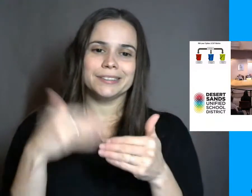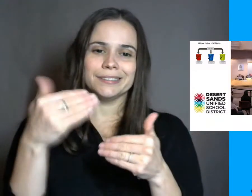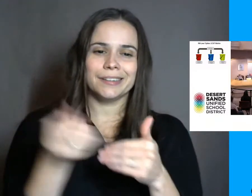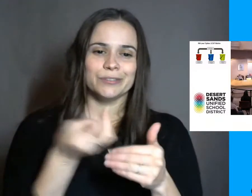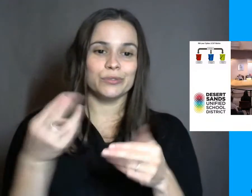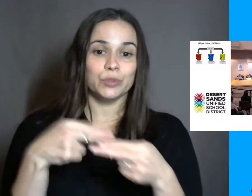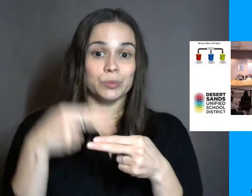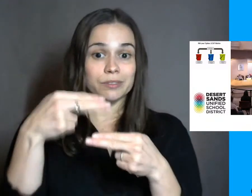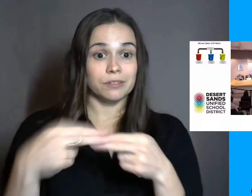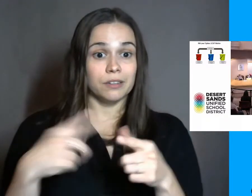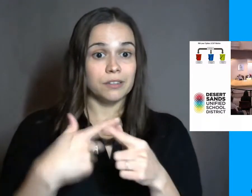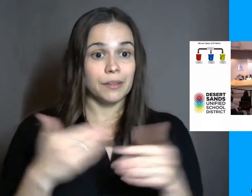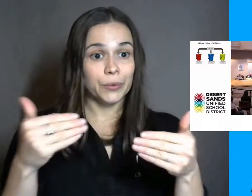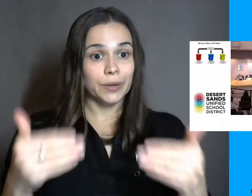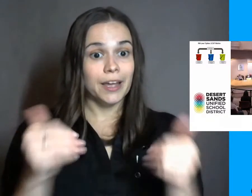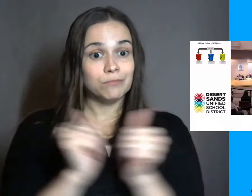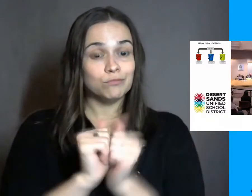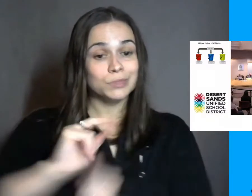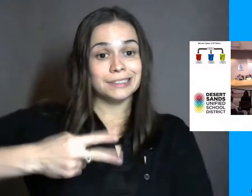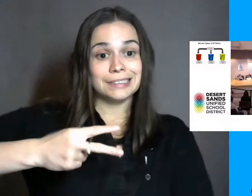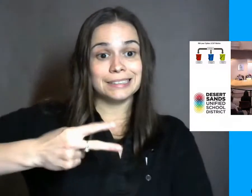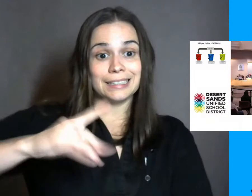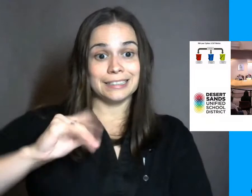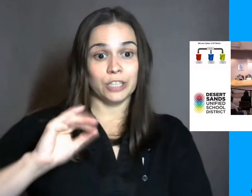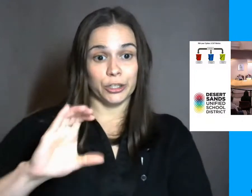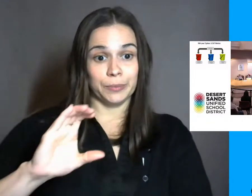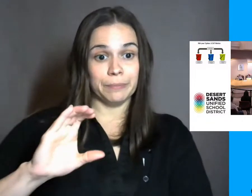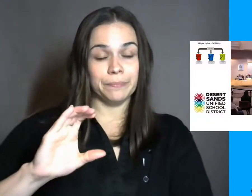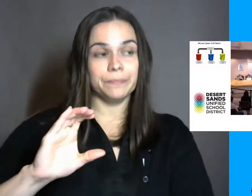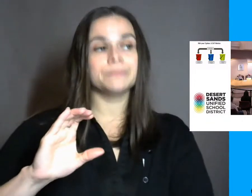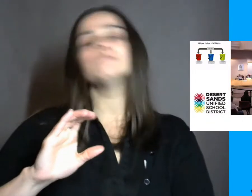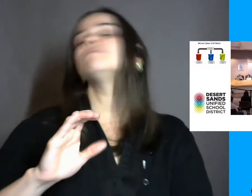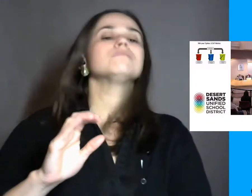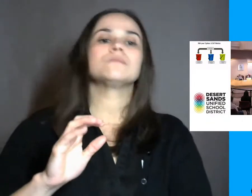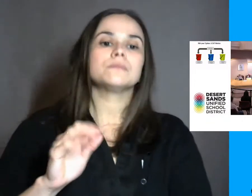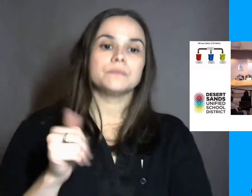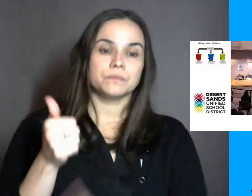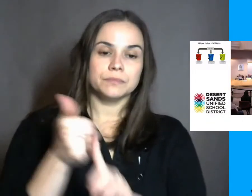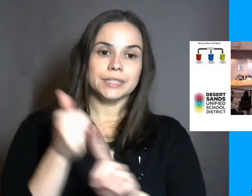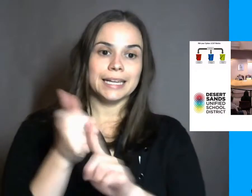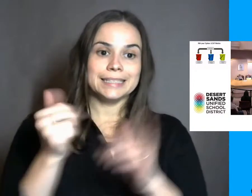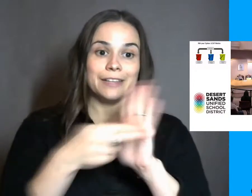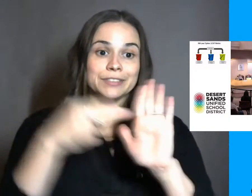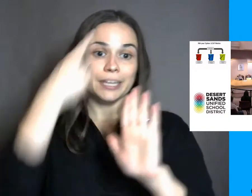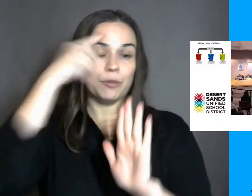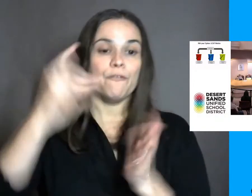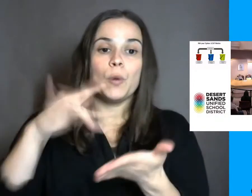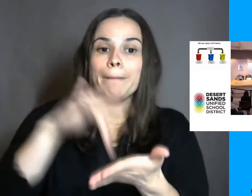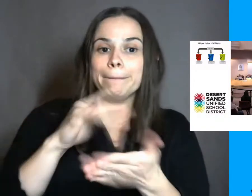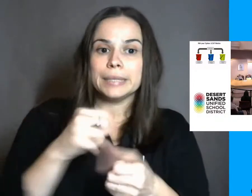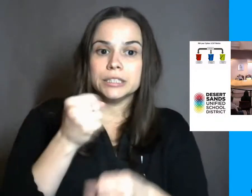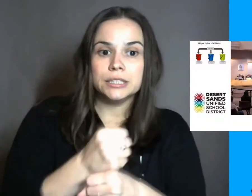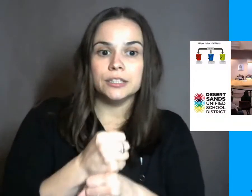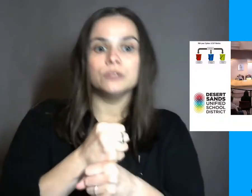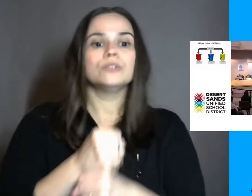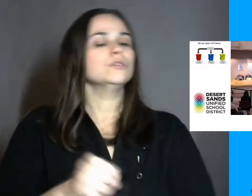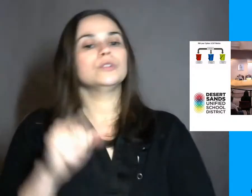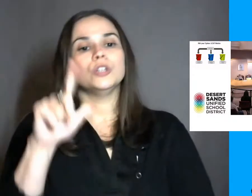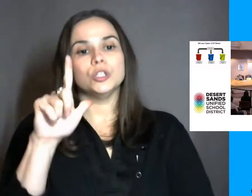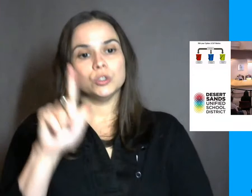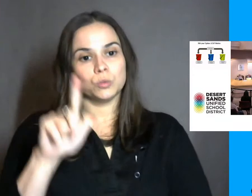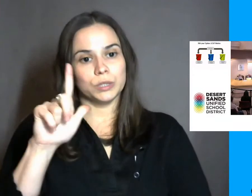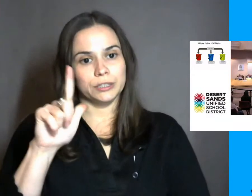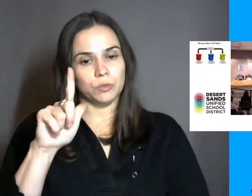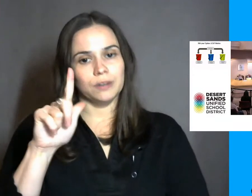to your second document that's labeled the mid-year, the 21-22 Local Control and Accountability